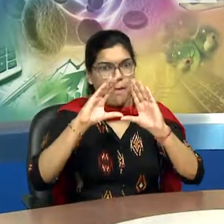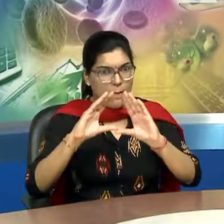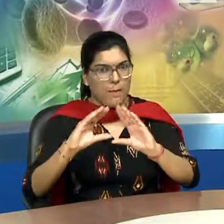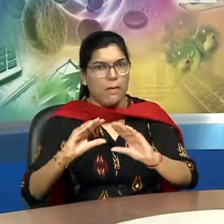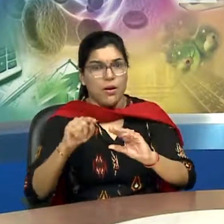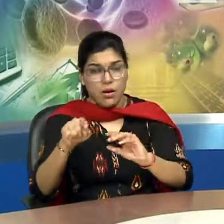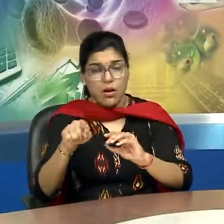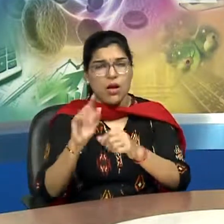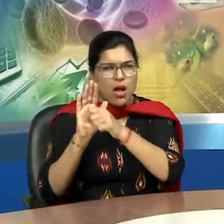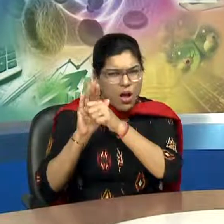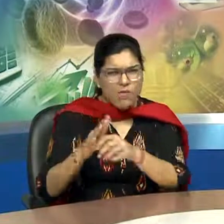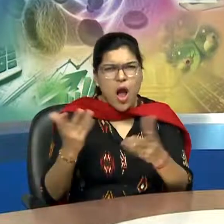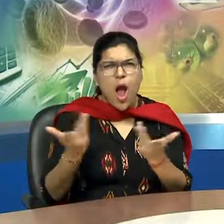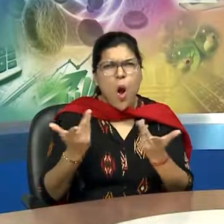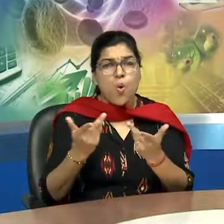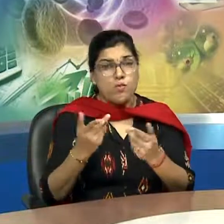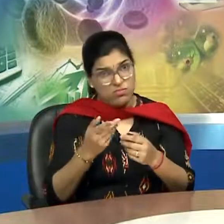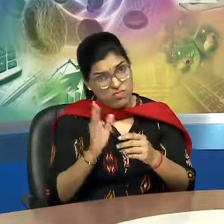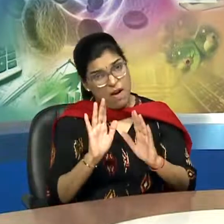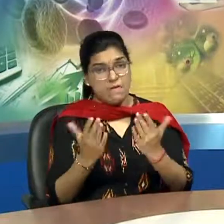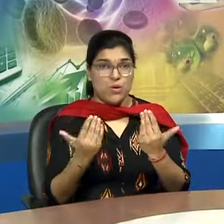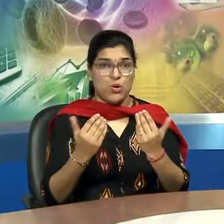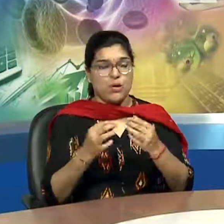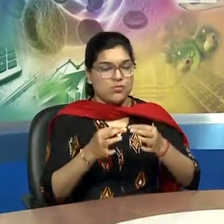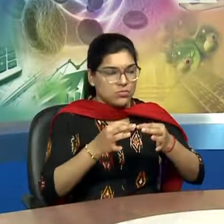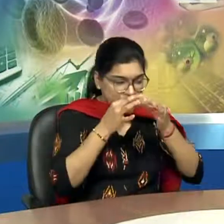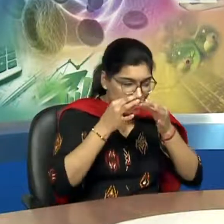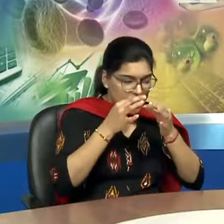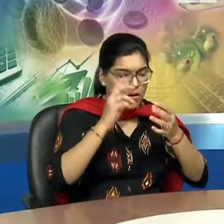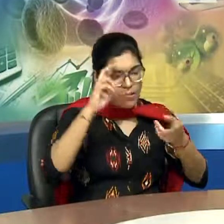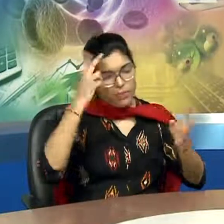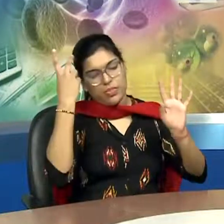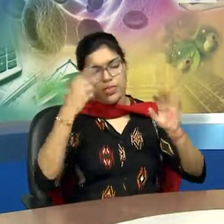crimes committed by the drug dependent people.